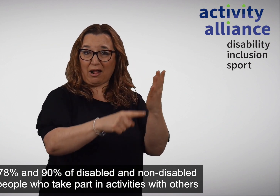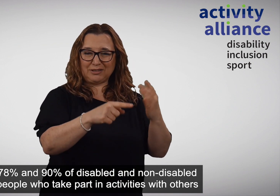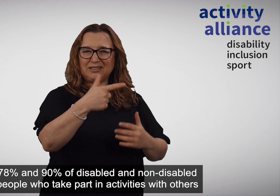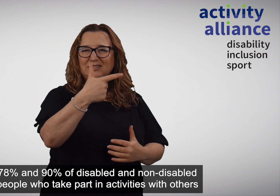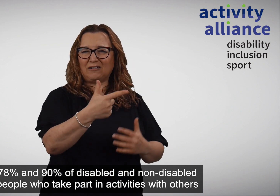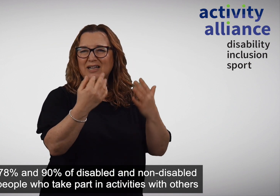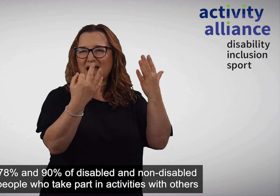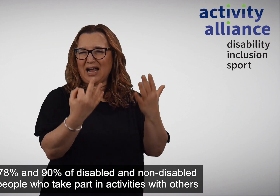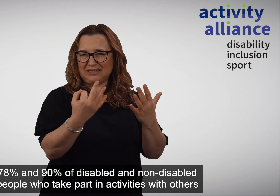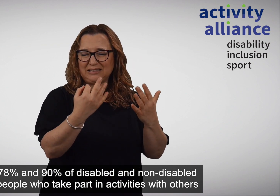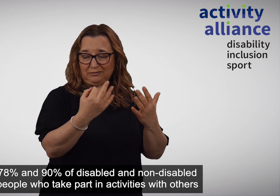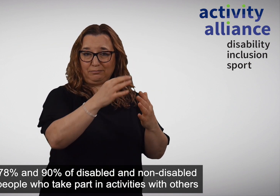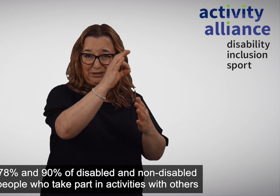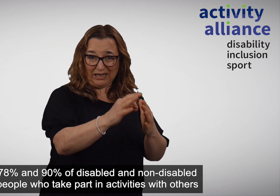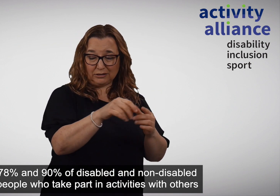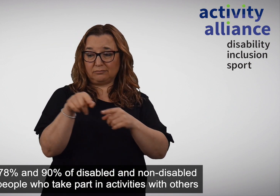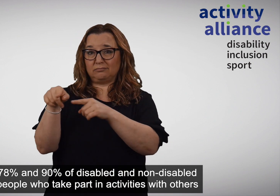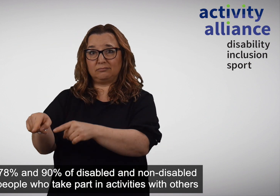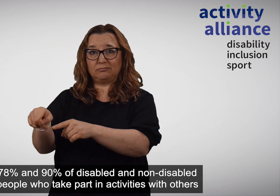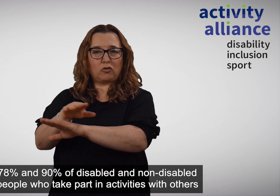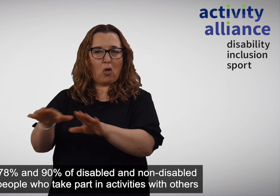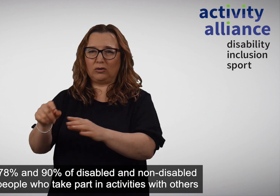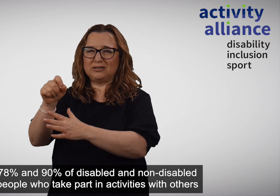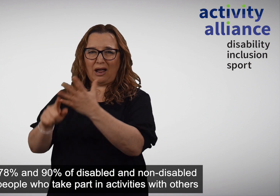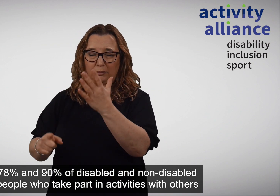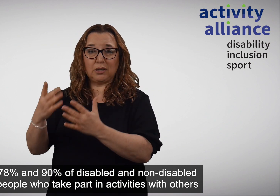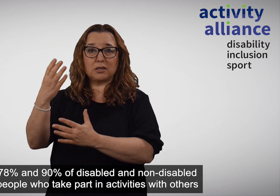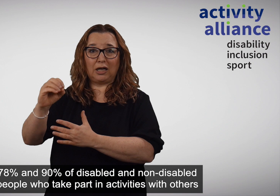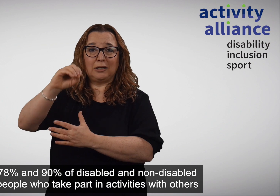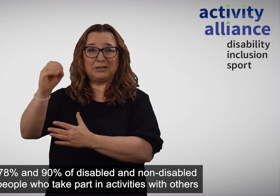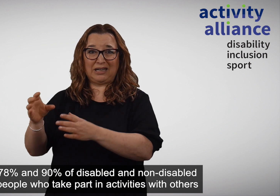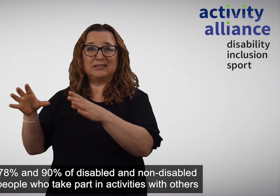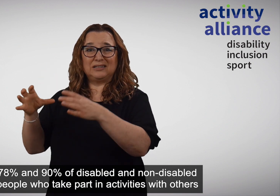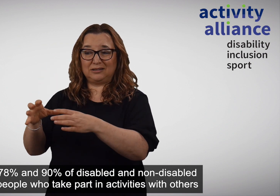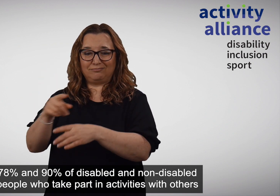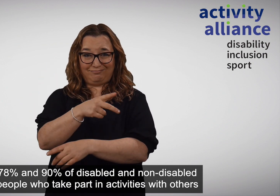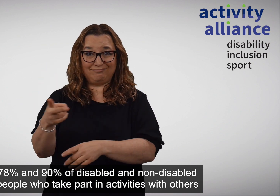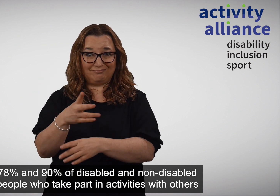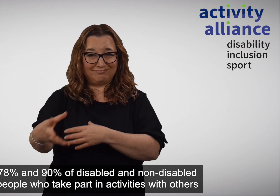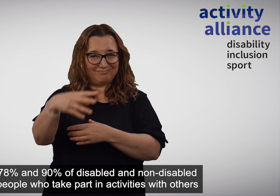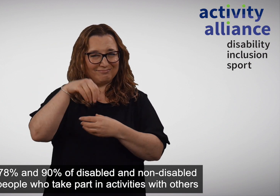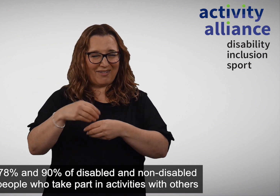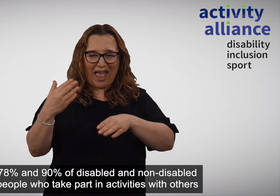78% of disabled people and 90% of non-disabled people who take part in activities with